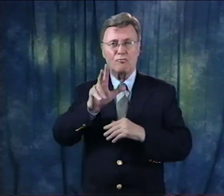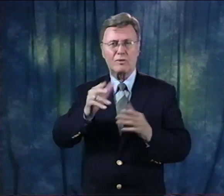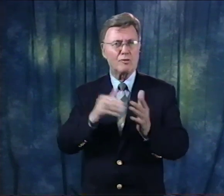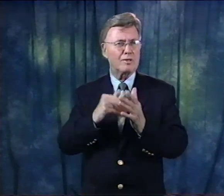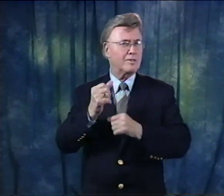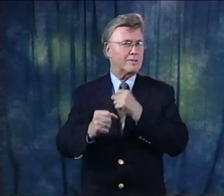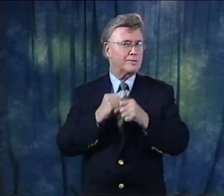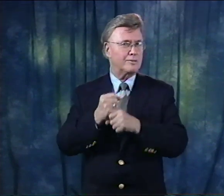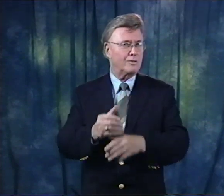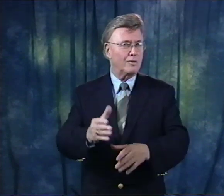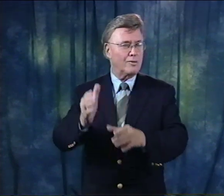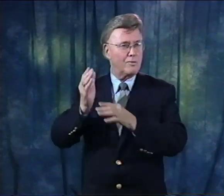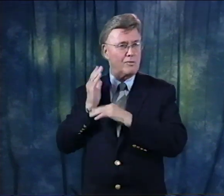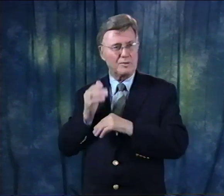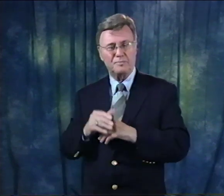over 3,000 years ago.